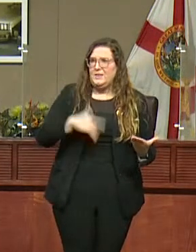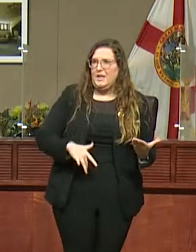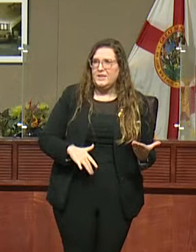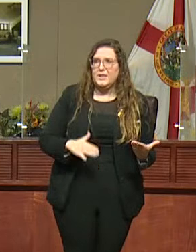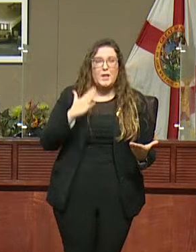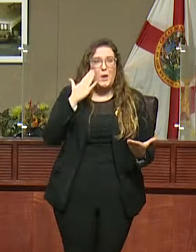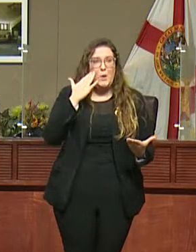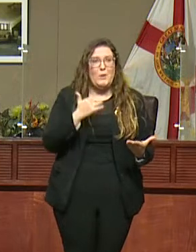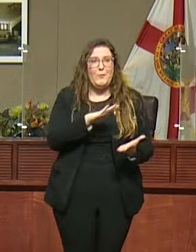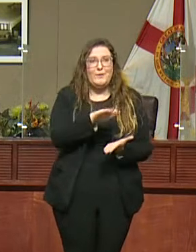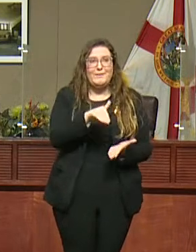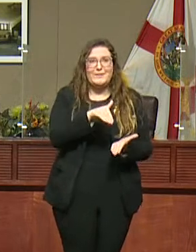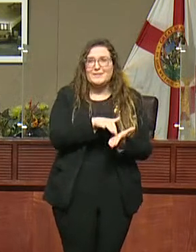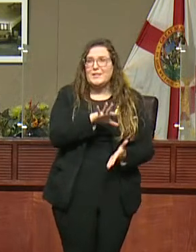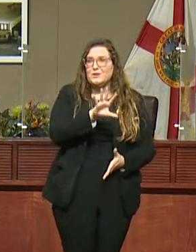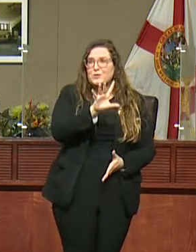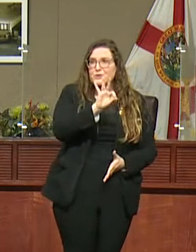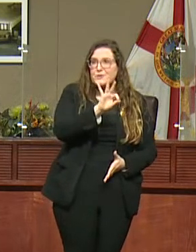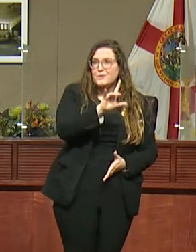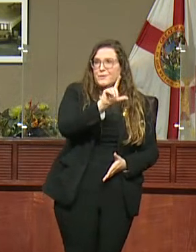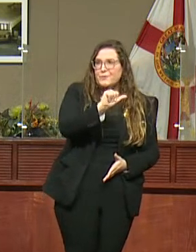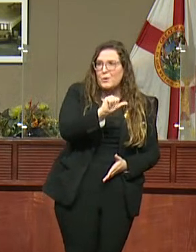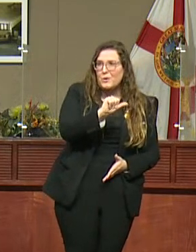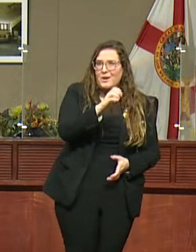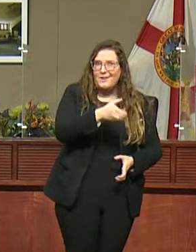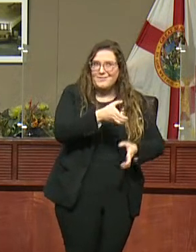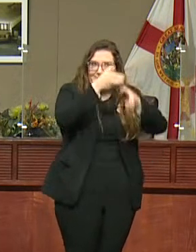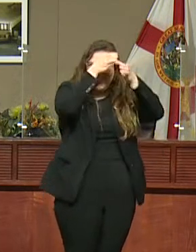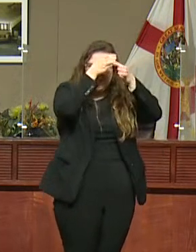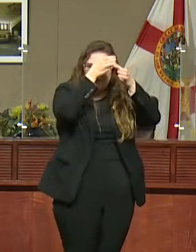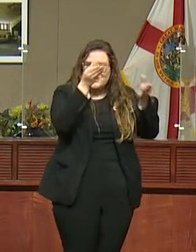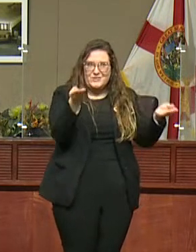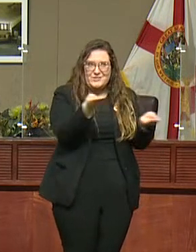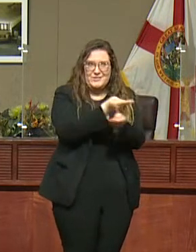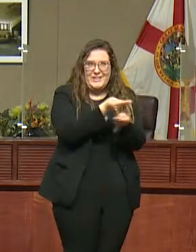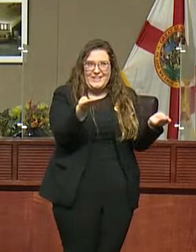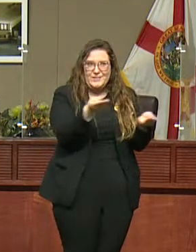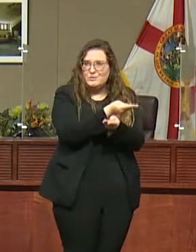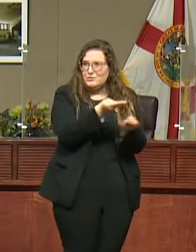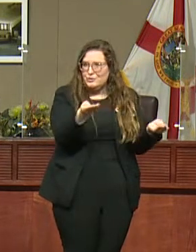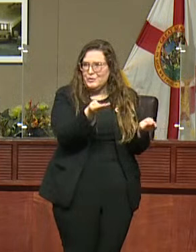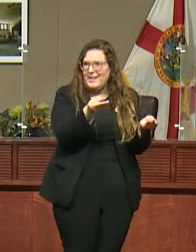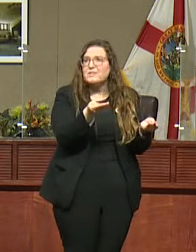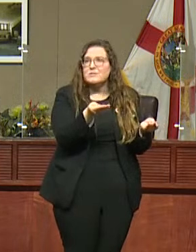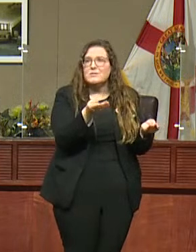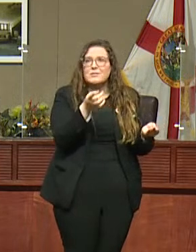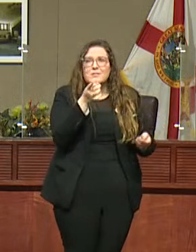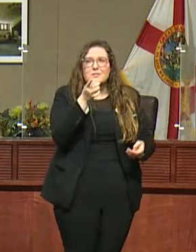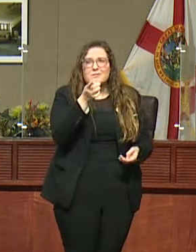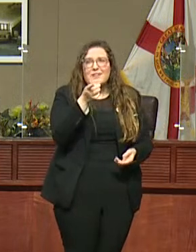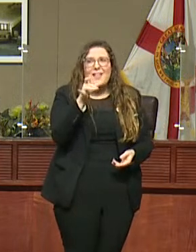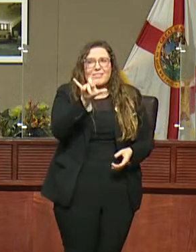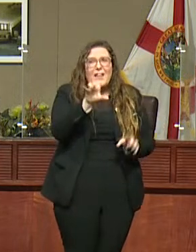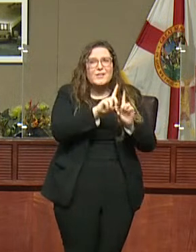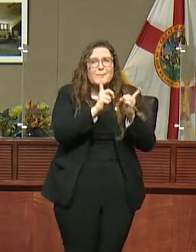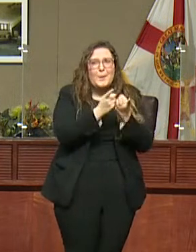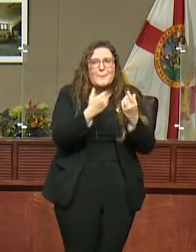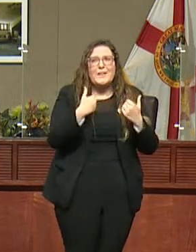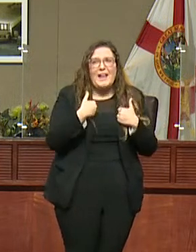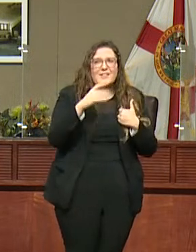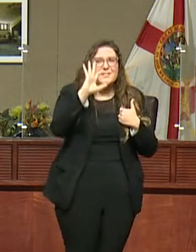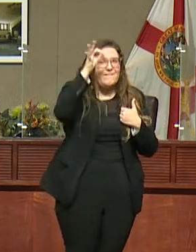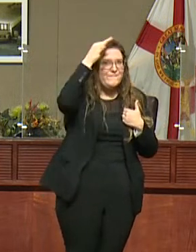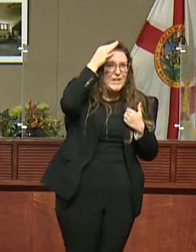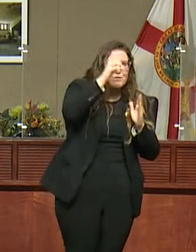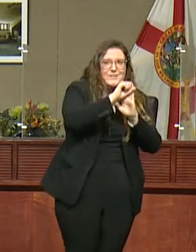Intelligence Exchange, a fusion center that has federal, state, and local law enforcement officers